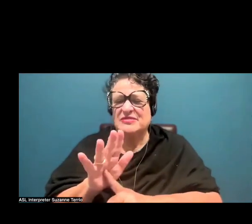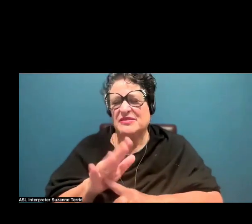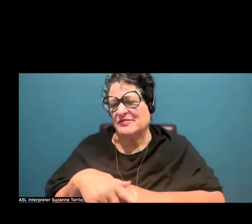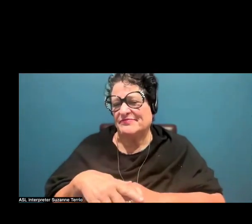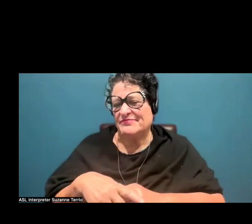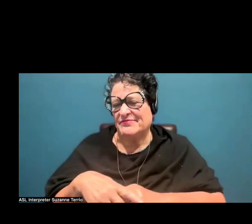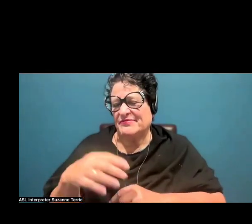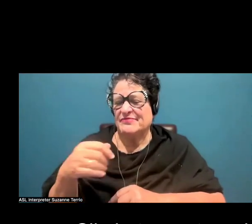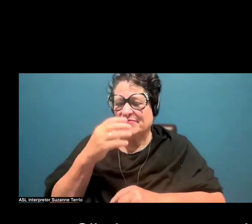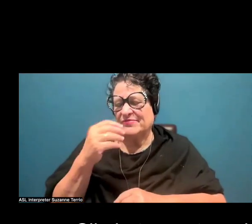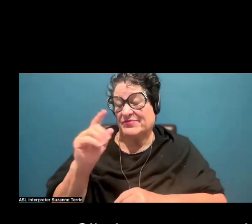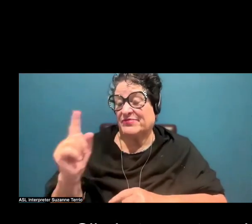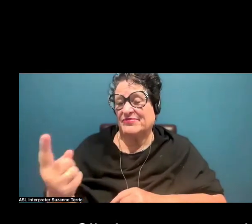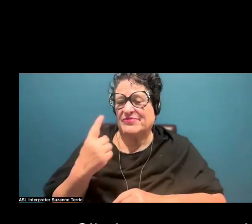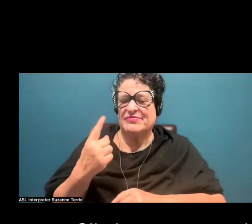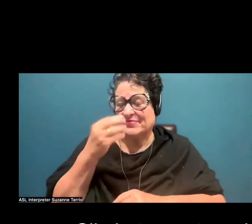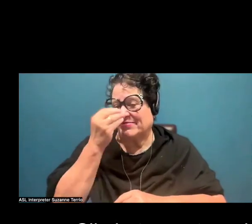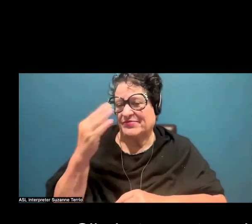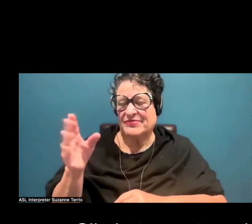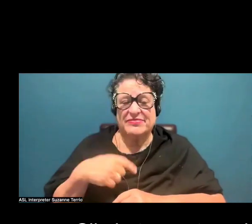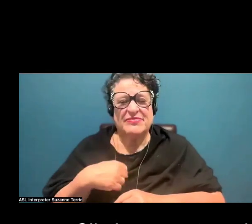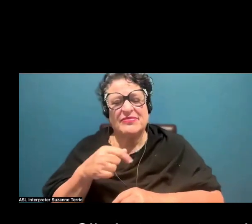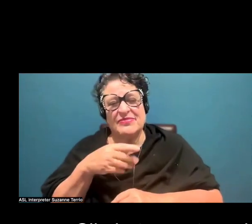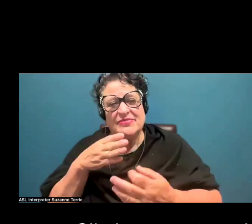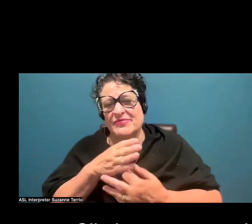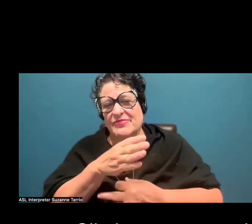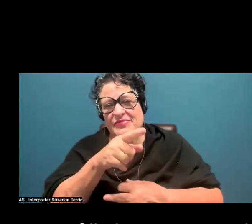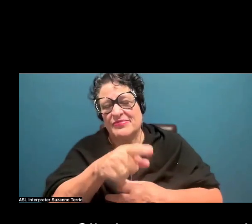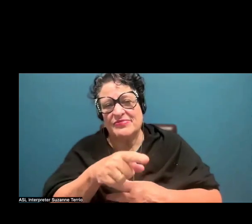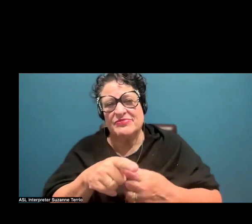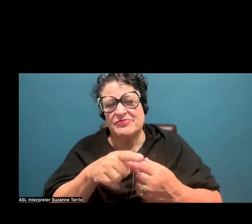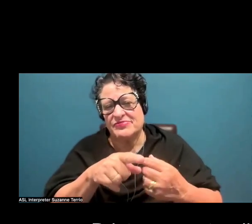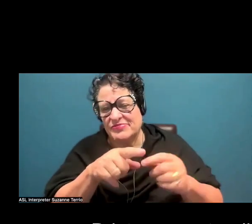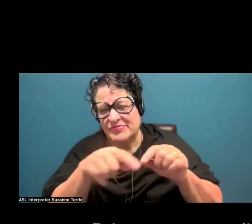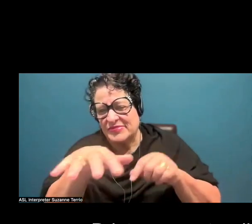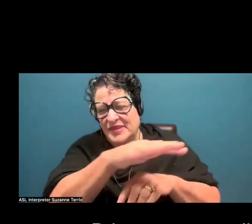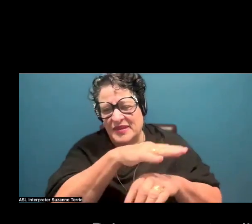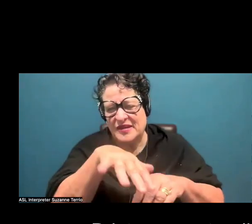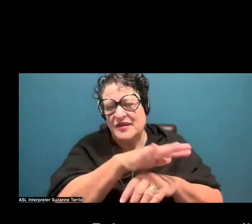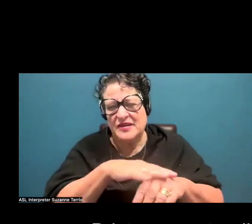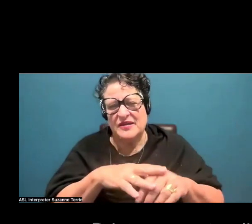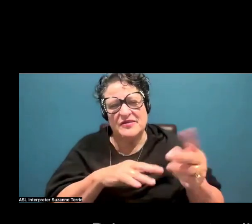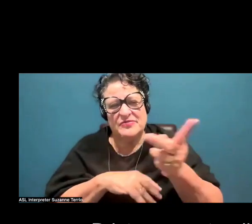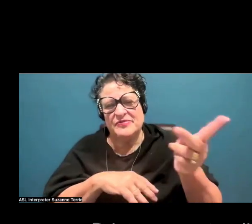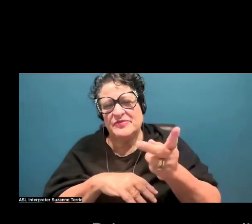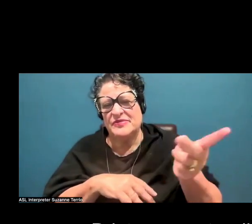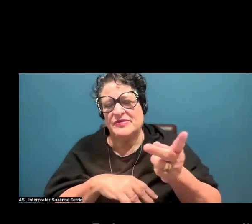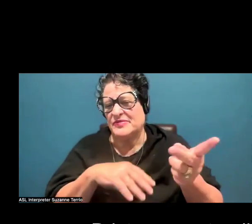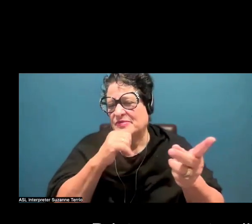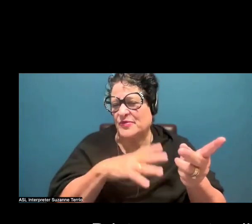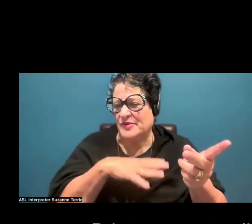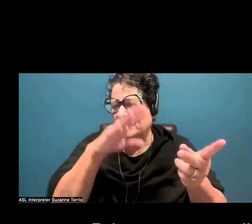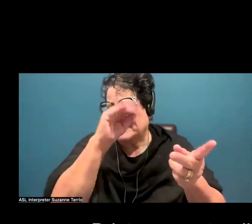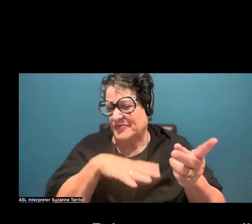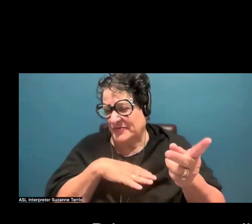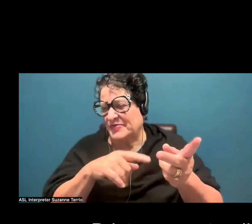out to me, keep going, slip between two pickups toward the far side of the lot, where Mr. and Mrs. Bristow are standing, sweat patches stark against